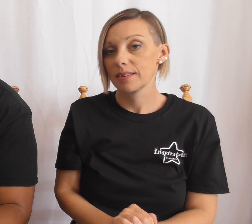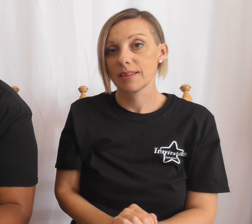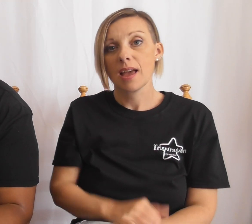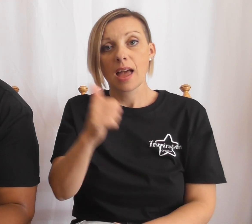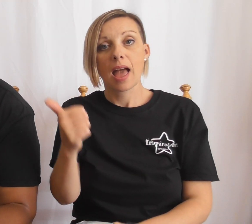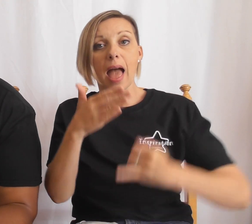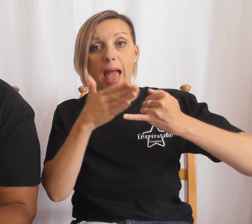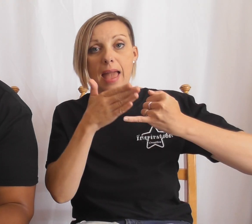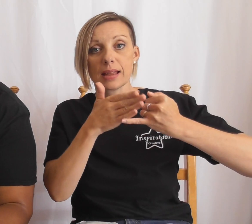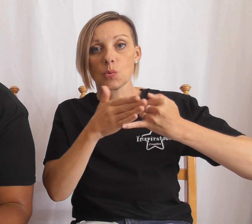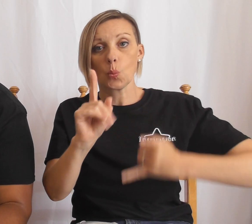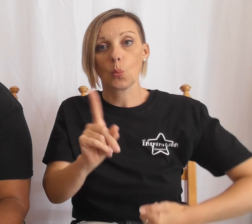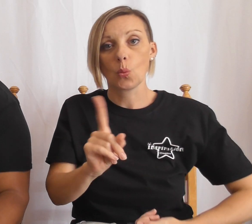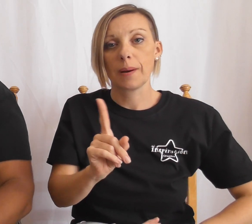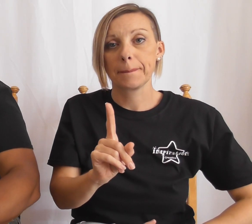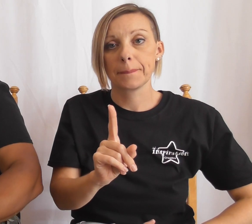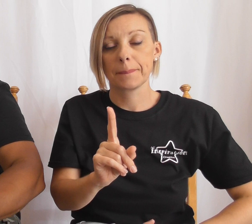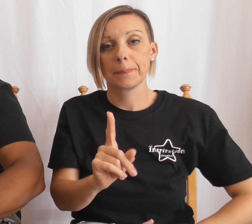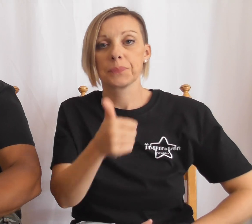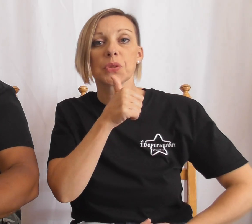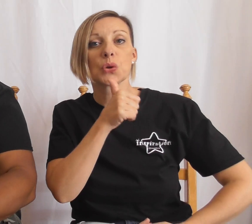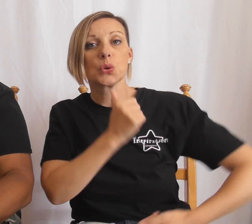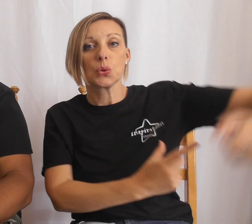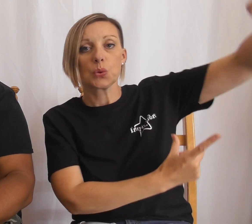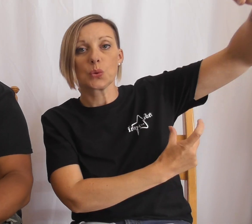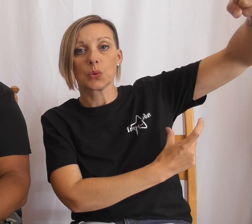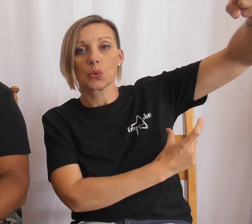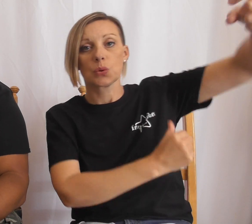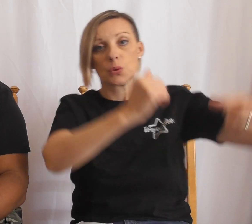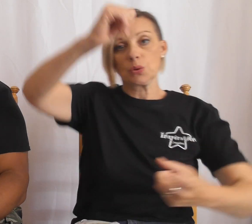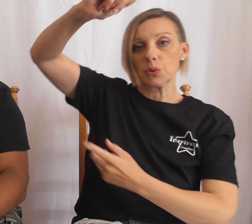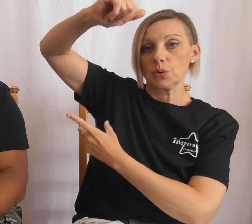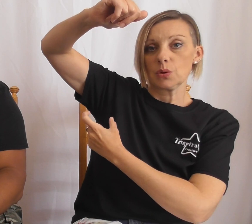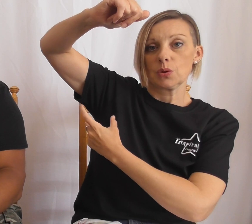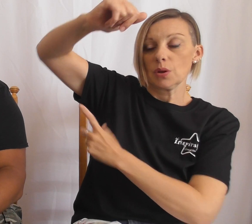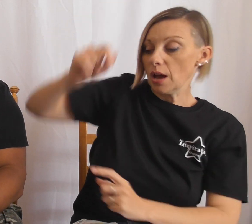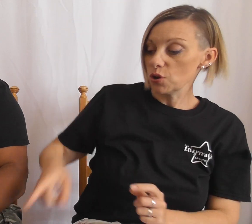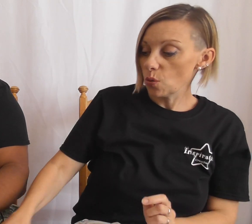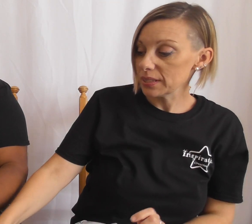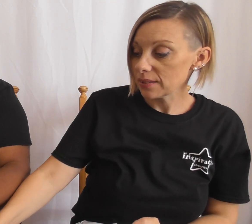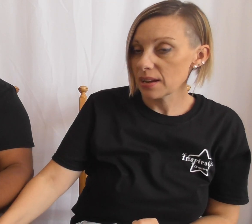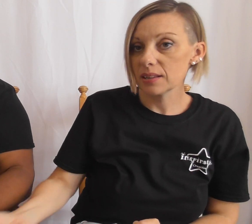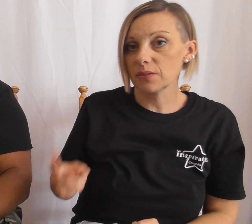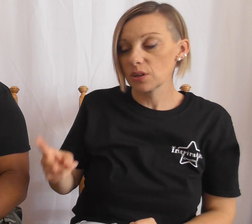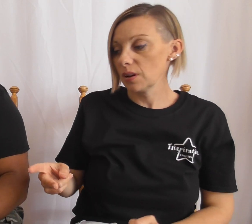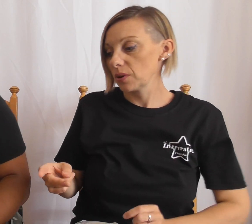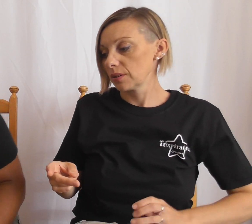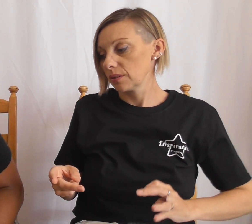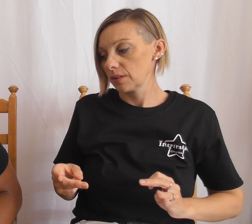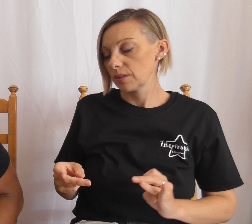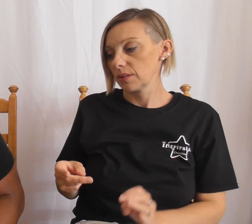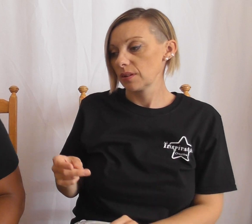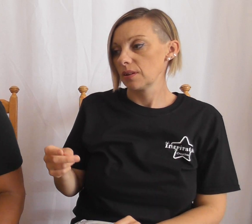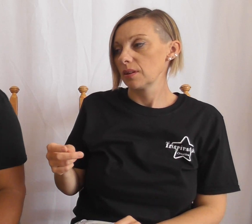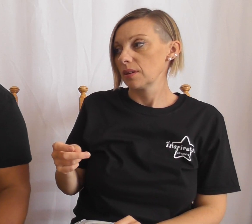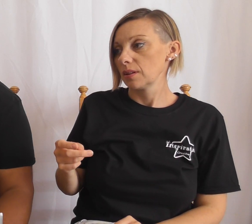Oh, this is important. That's a bit of spray under the arms. Have you got one down there? Let's have a look at that one. Hey,